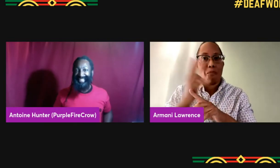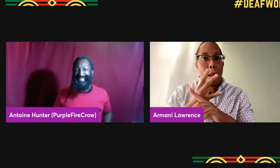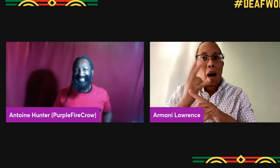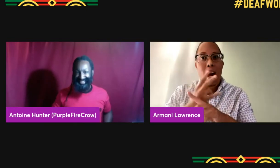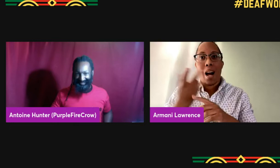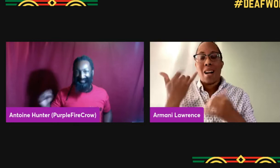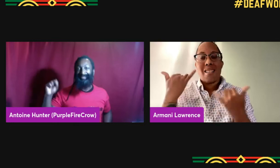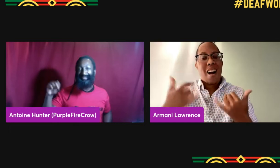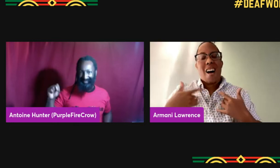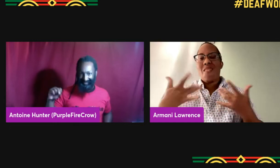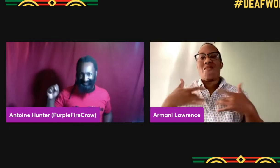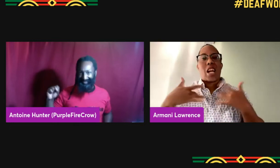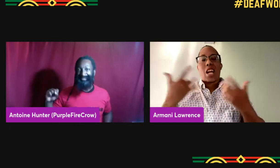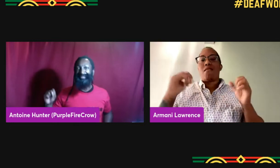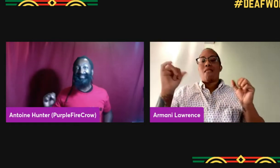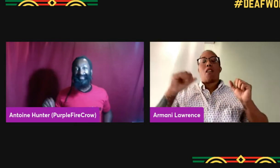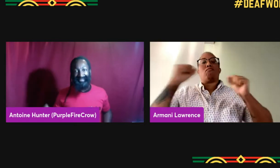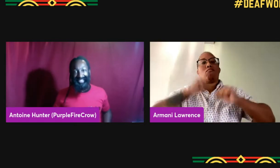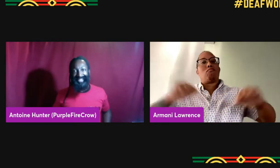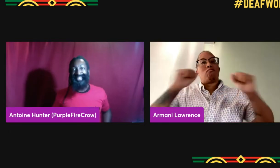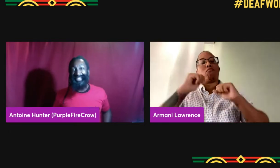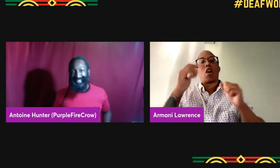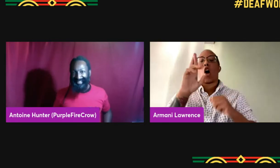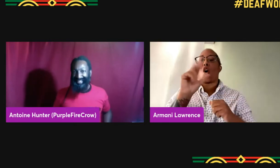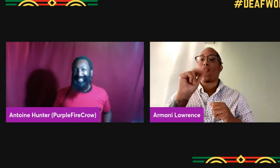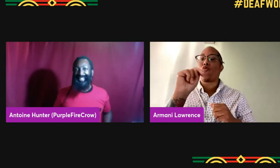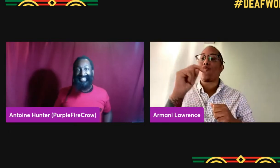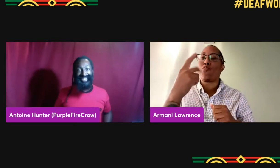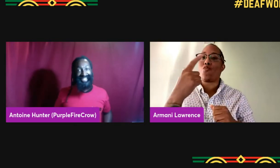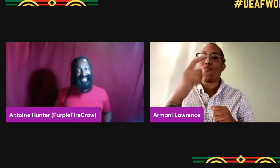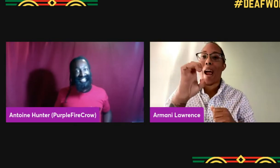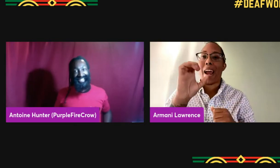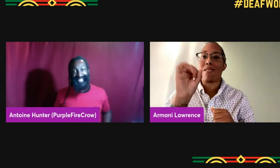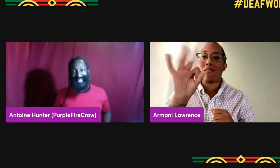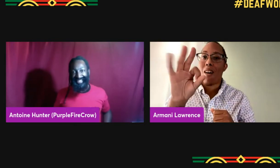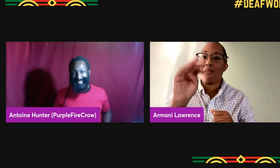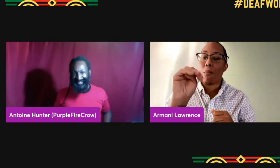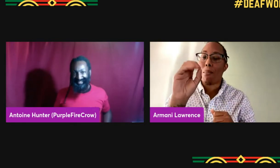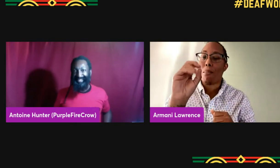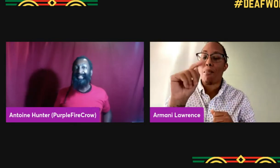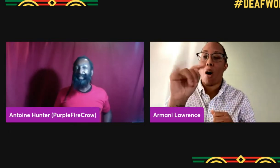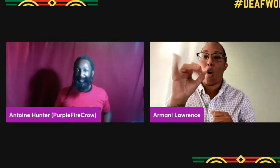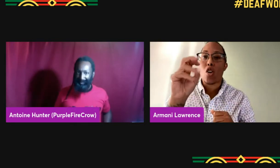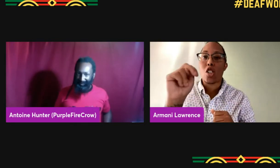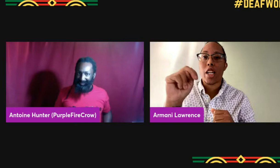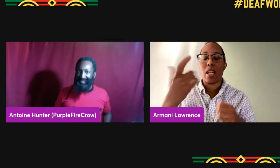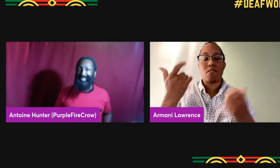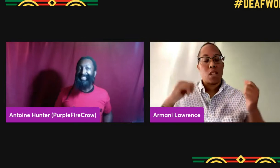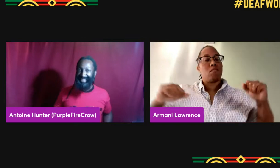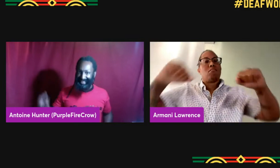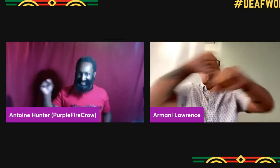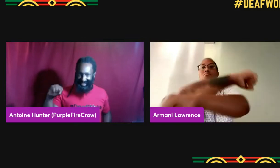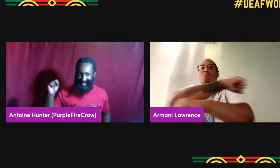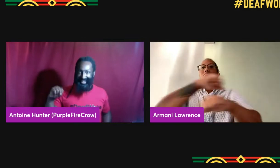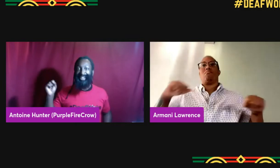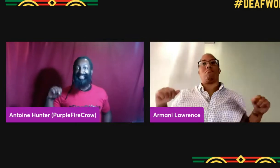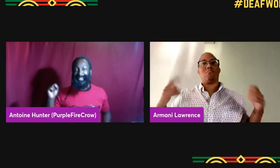6 months post-op. No, almost 7 months. And I feel, you know, great. My my range of